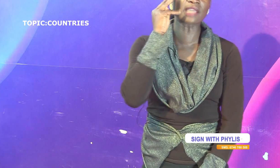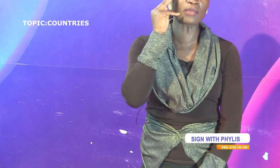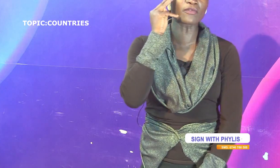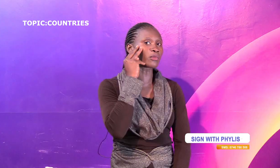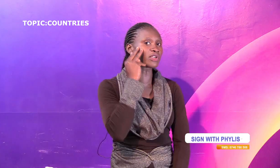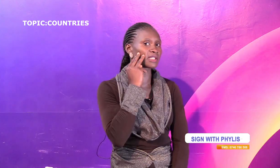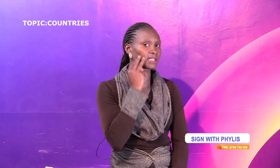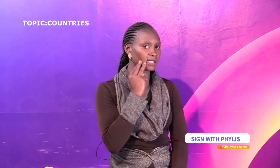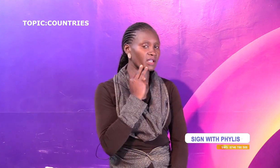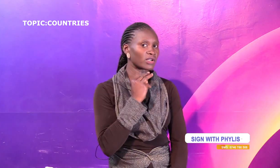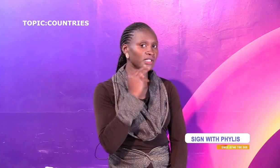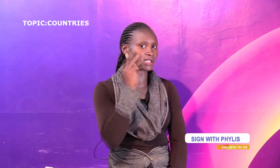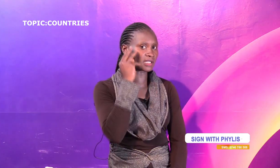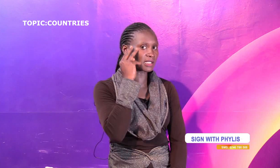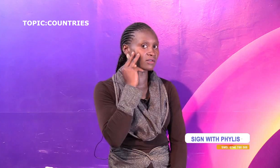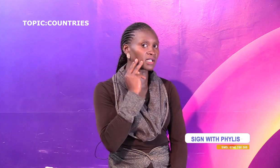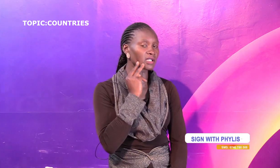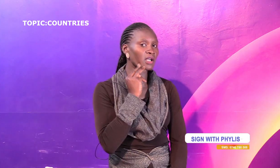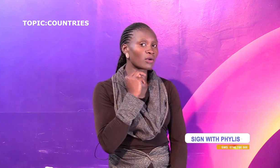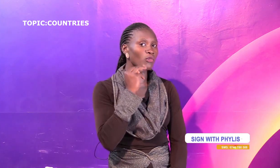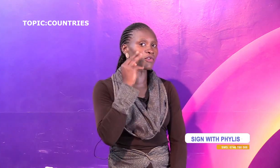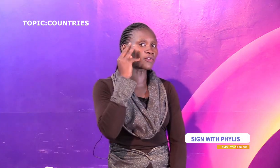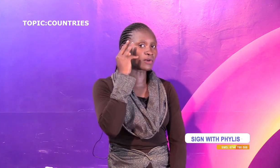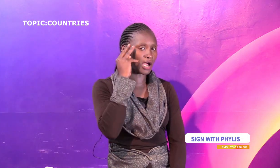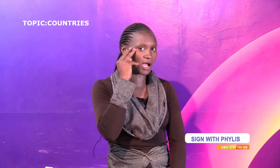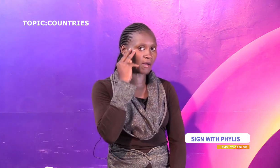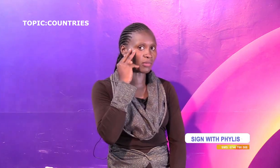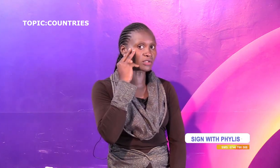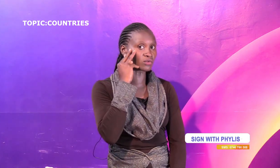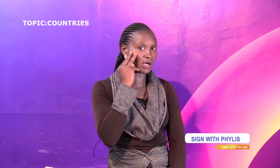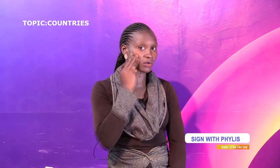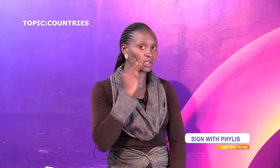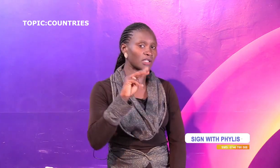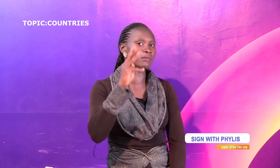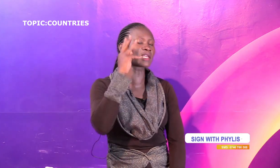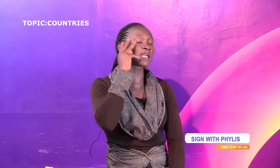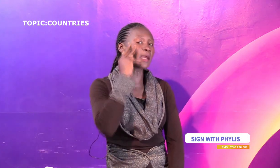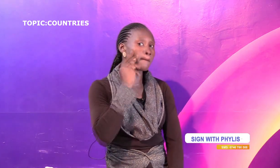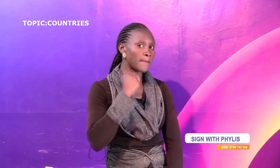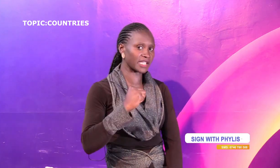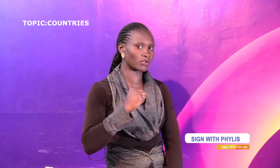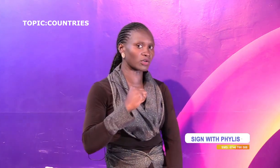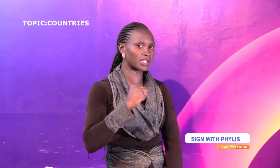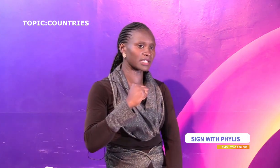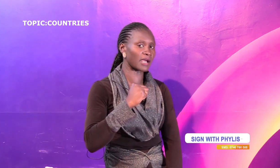your cheek, this one, moving upward to downward. So you're making Mexico. It is coming like